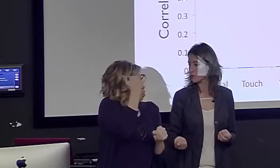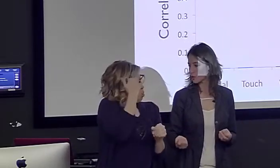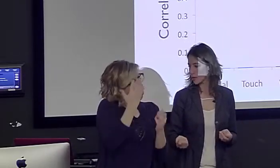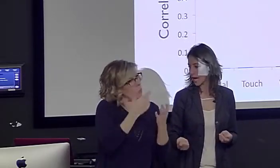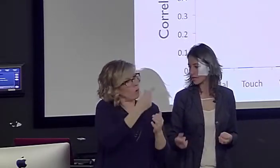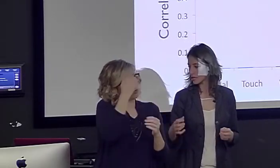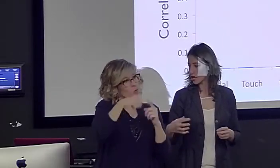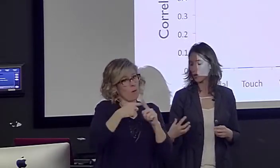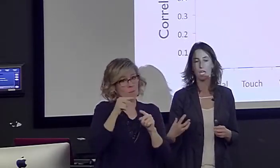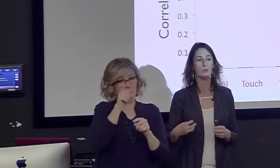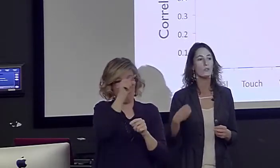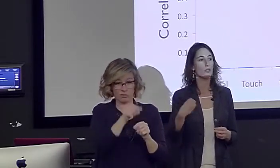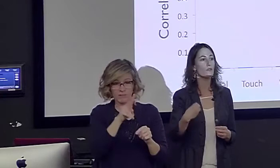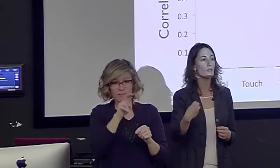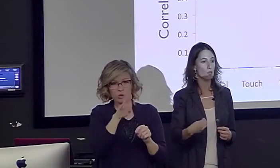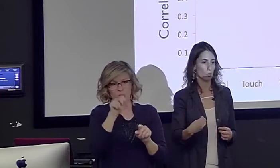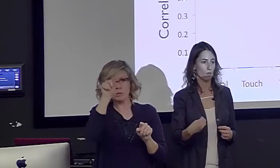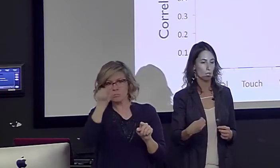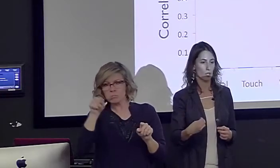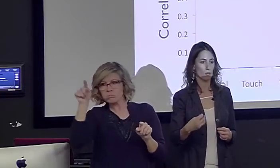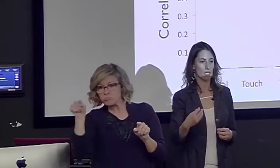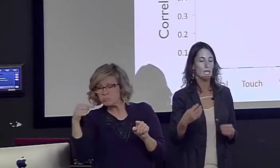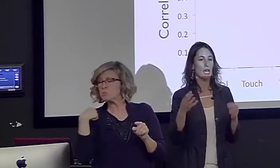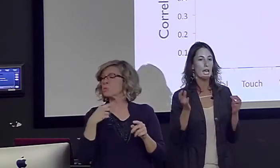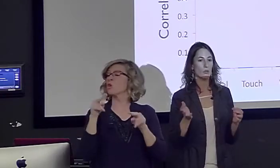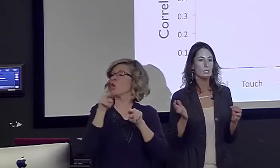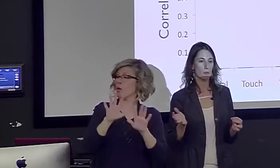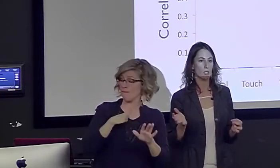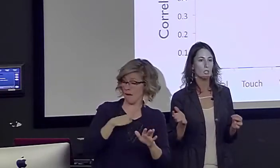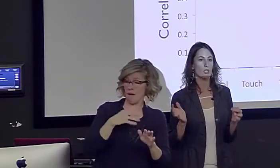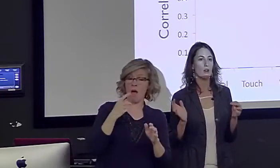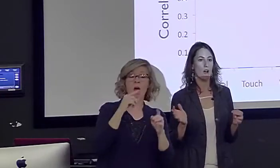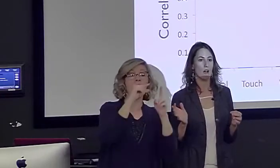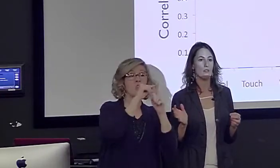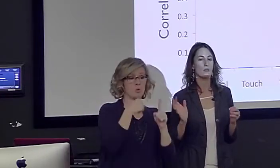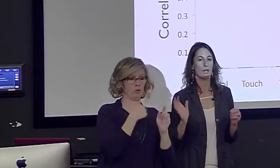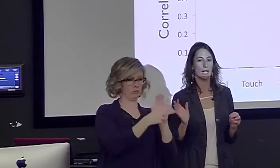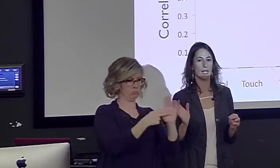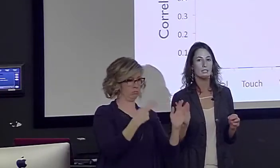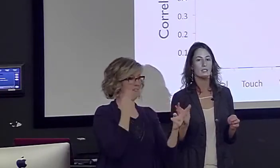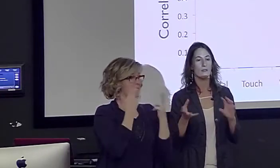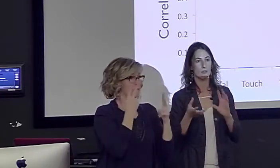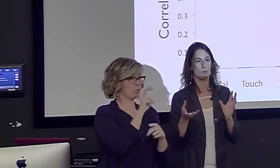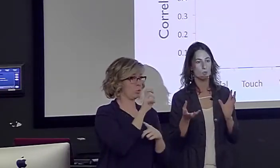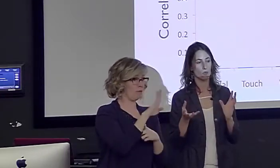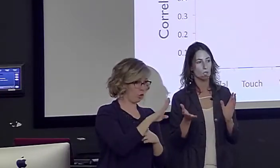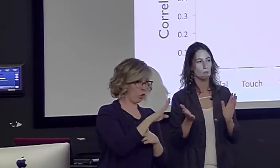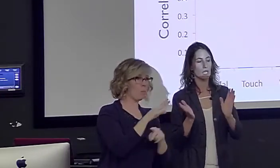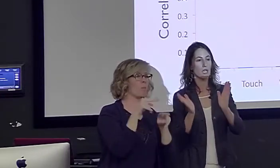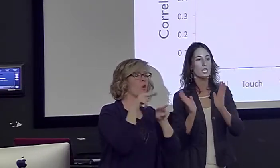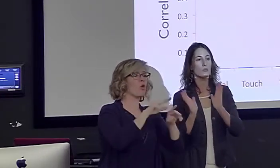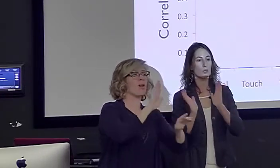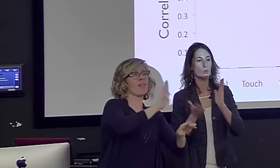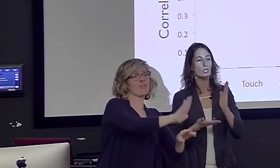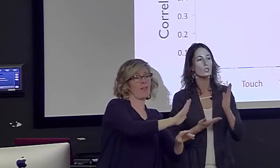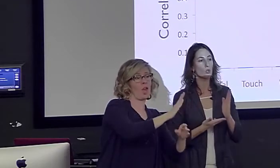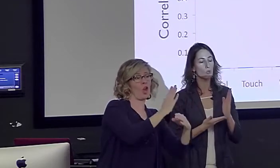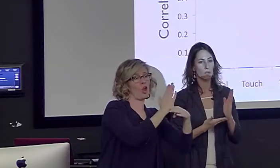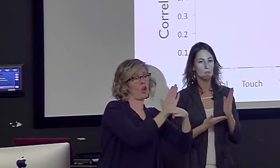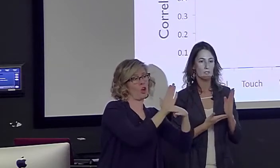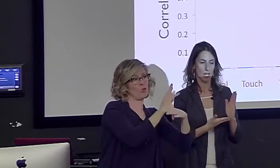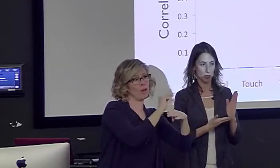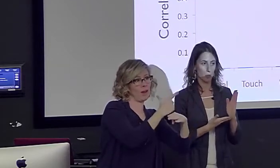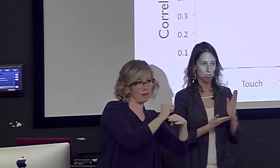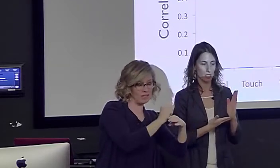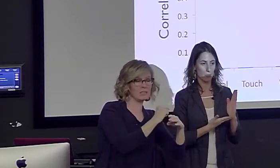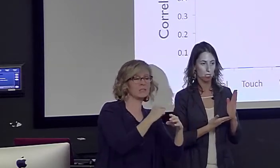these verbs is we asked, okay, well, for the visual verbs, how similar are the ratings of the visual verbs in between two